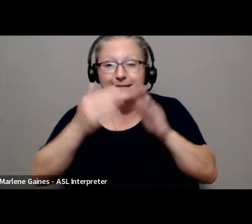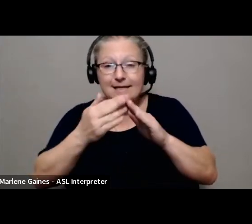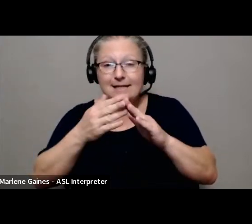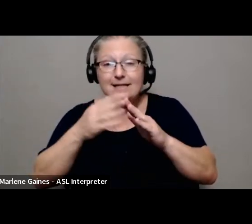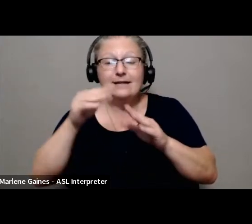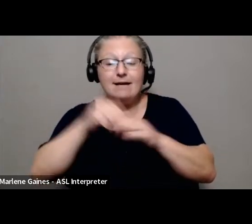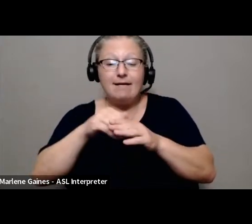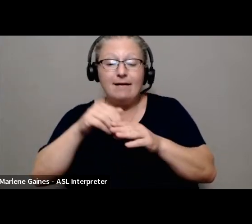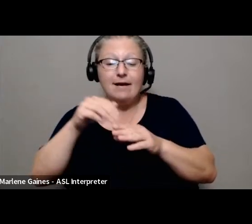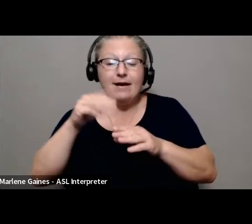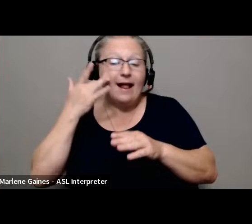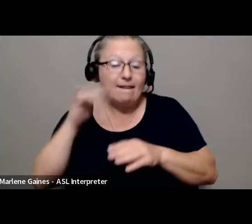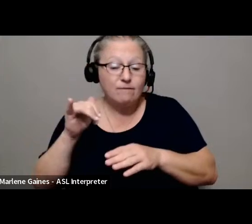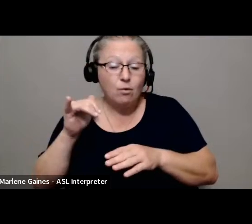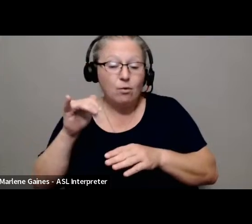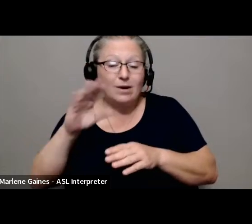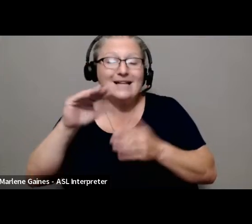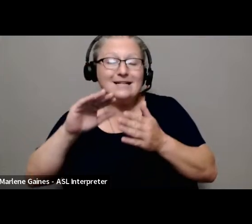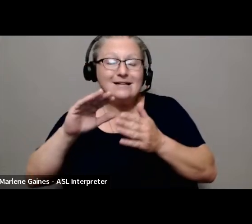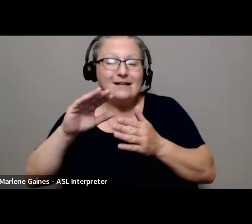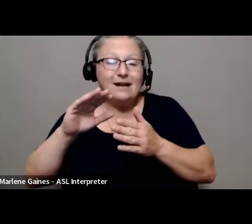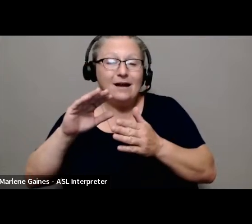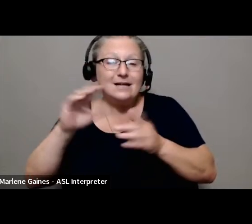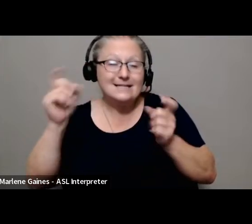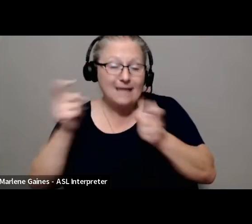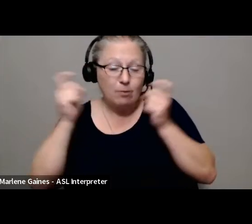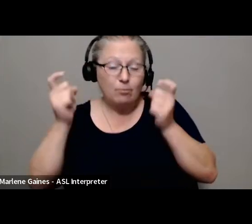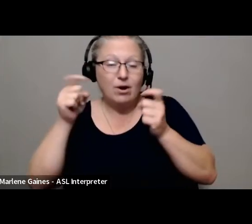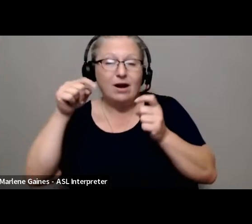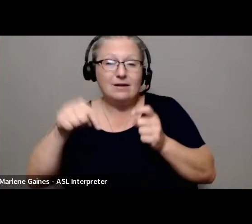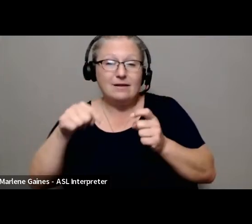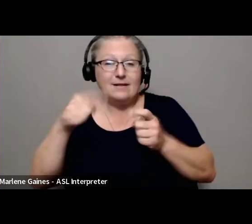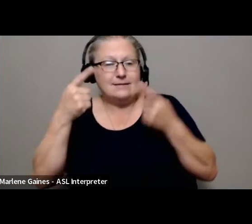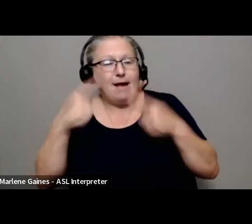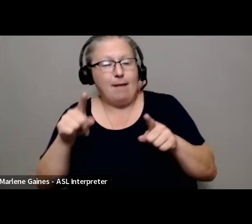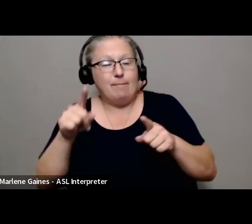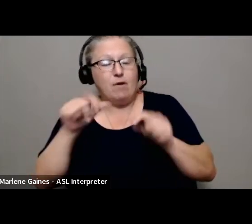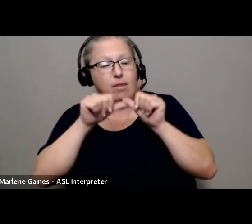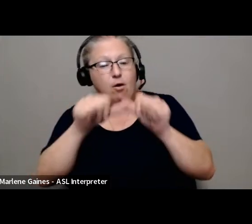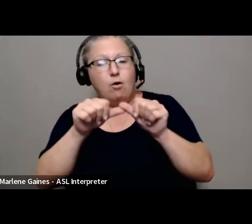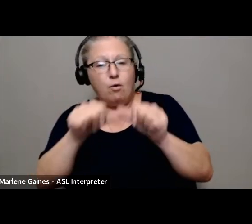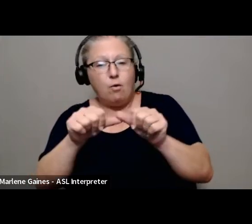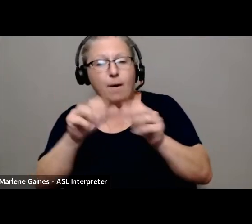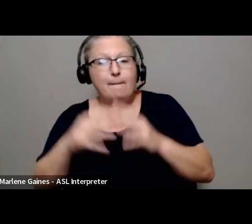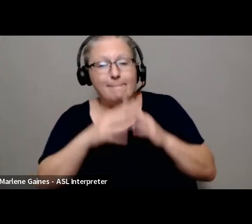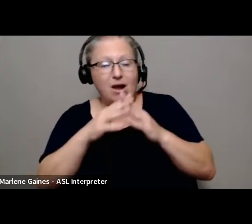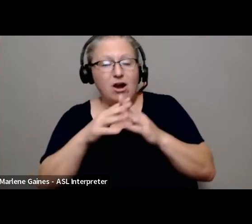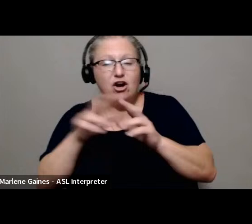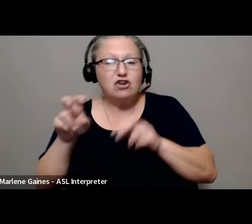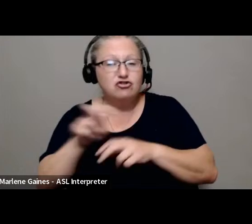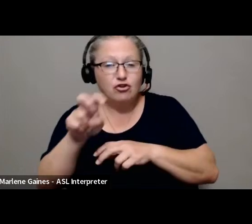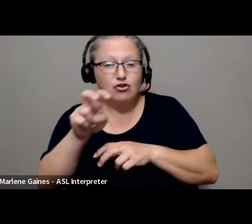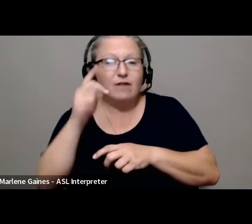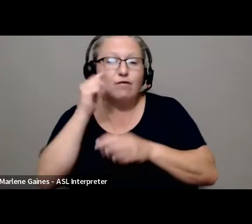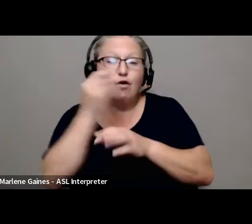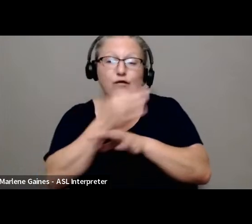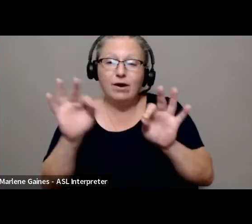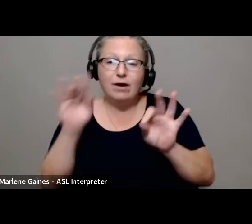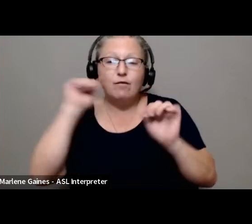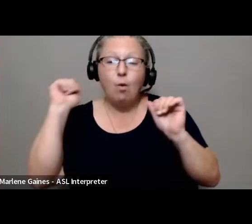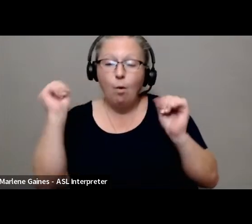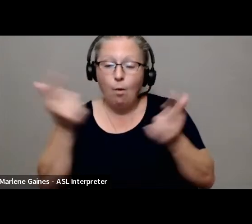in California joining in celebration of this milestone in the ongoing American journey toward freedom for